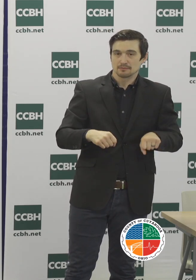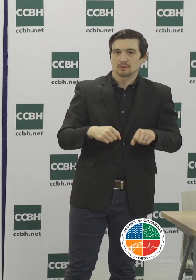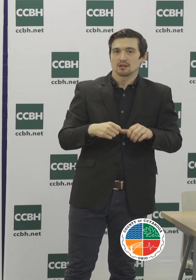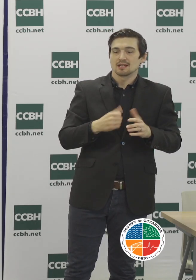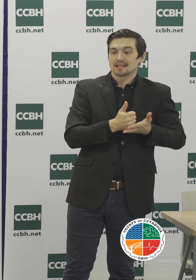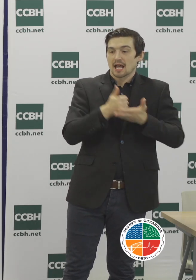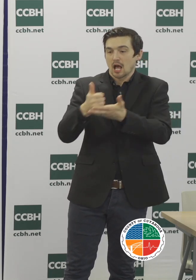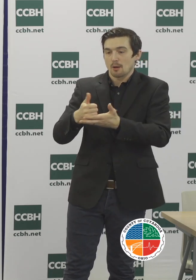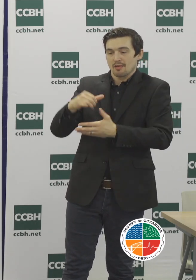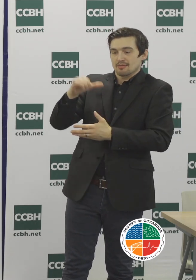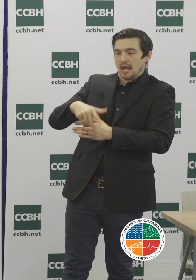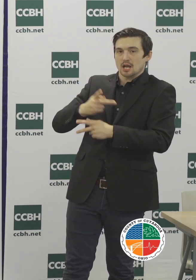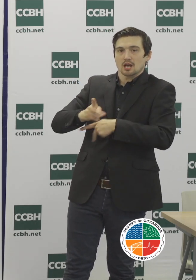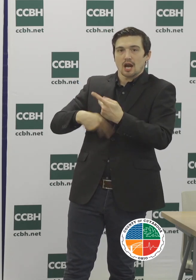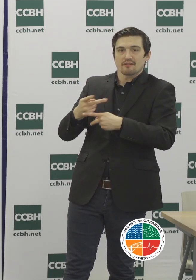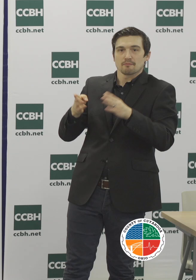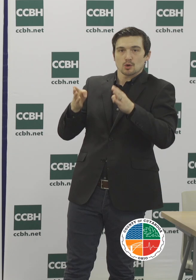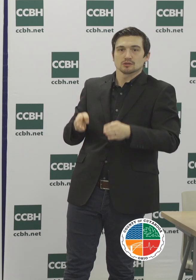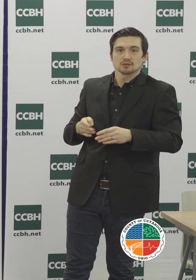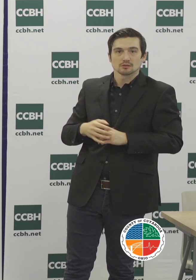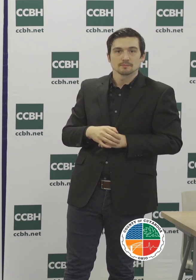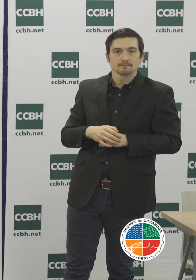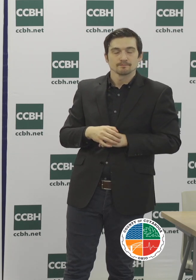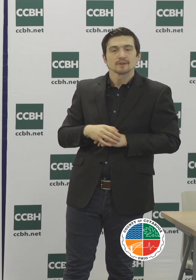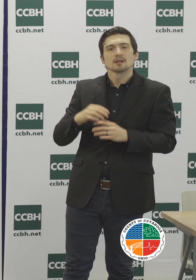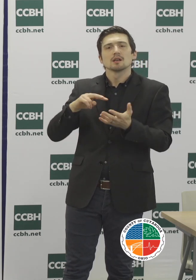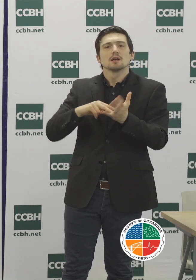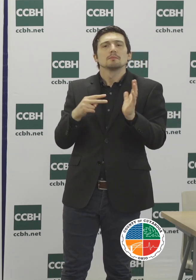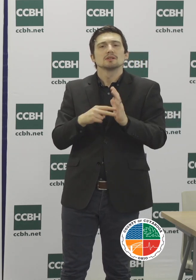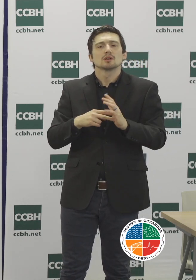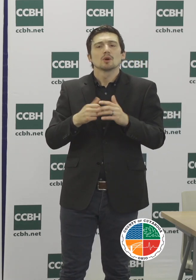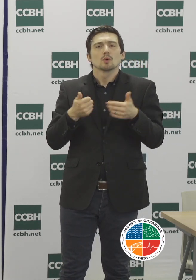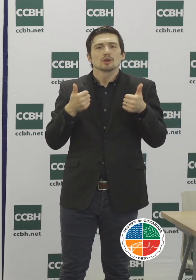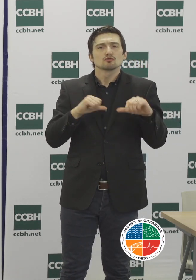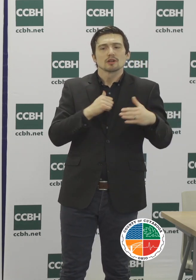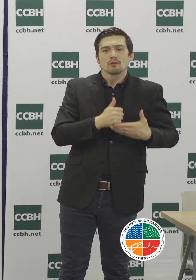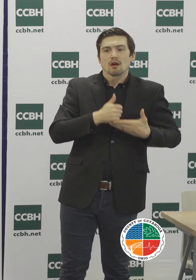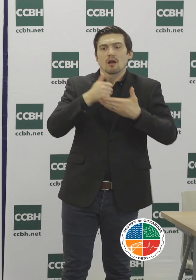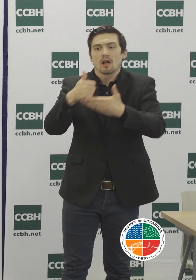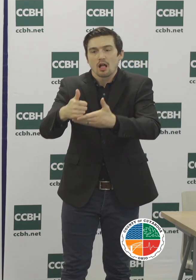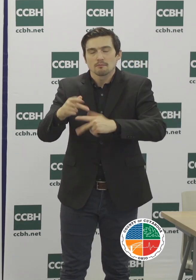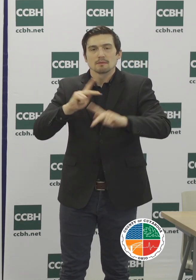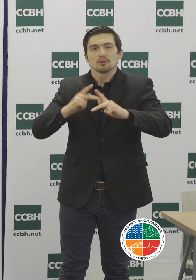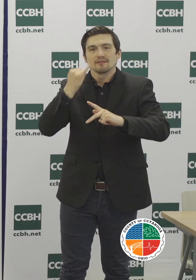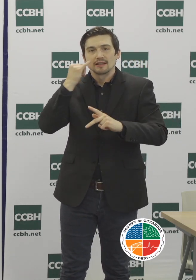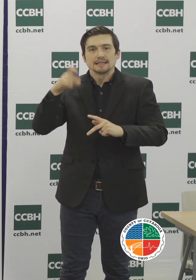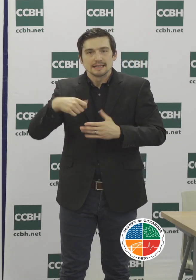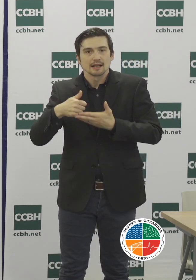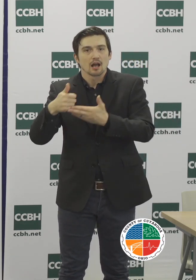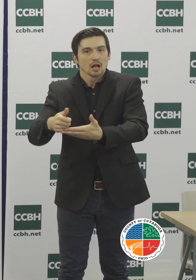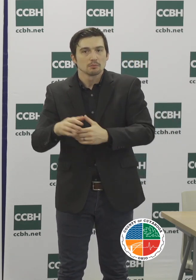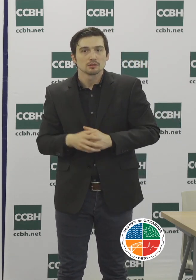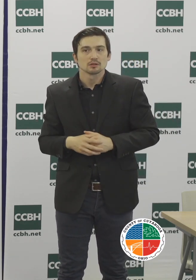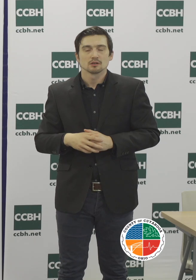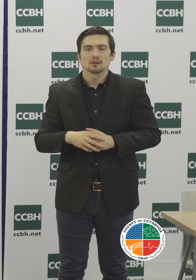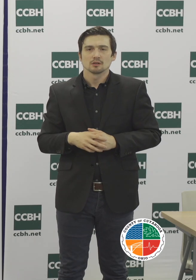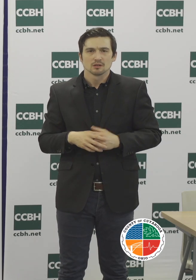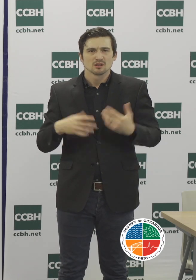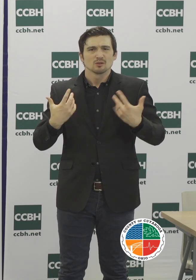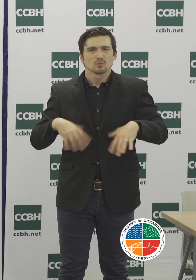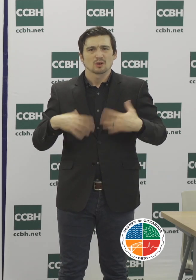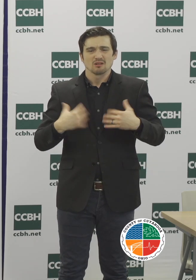What this means for the community is that we are moving systematically to help those who need our help. We're proud to be part of this expansion of